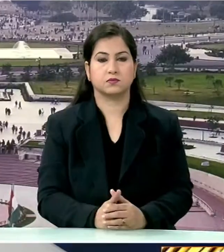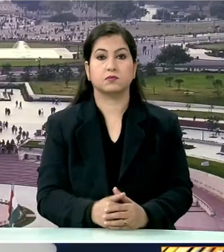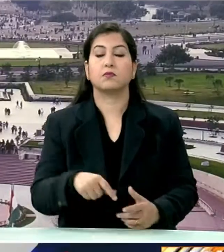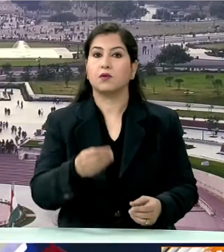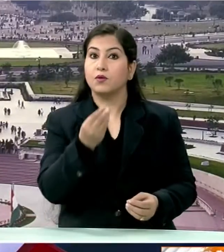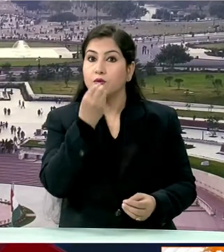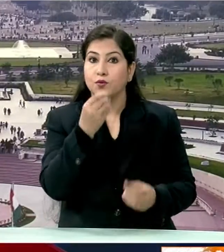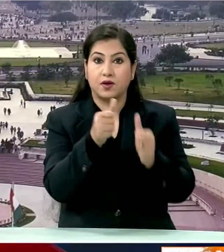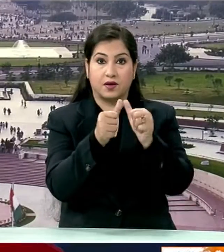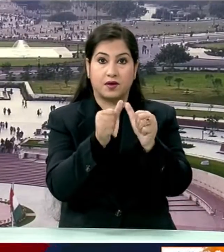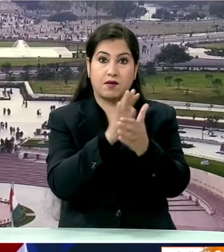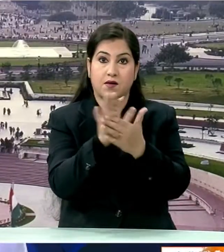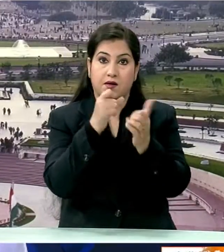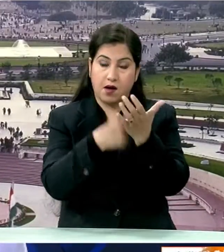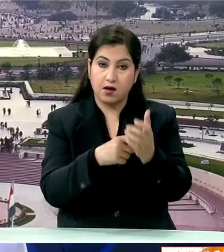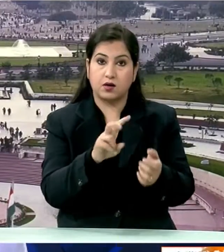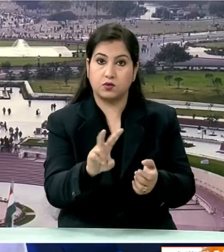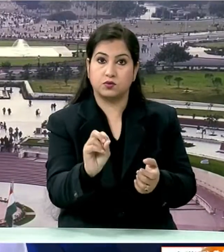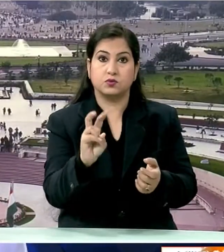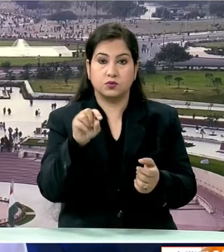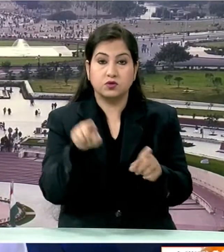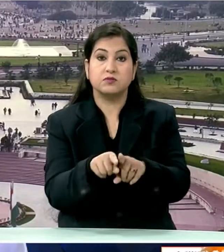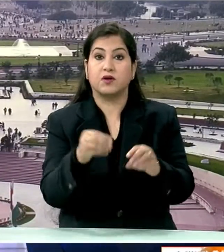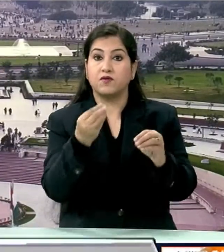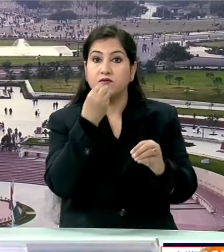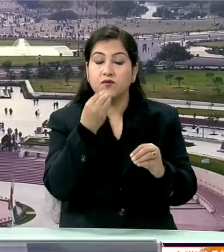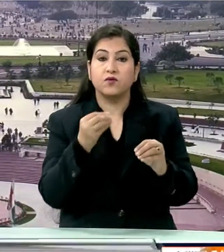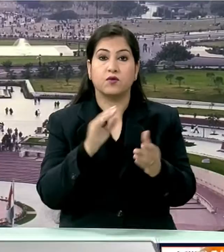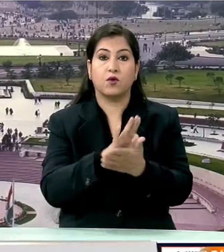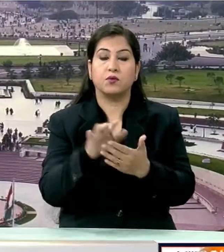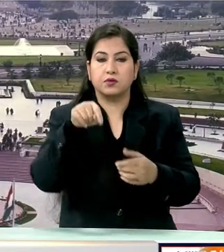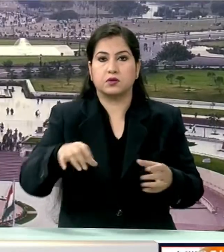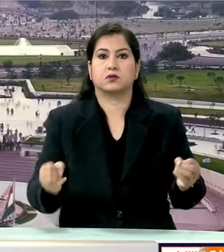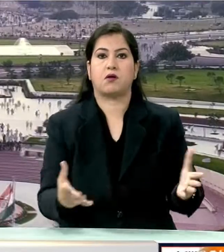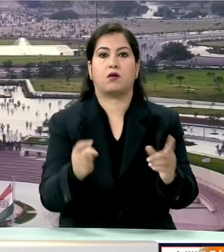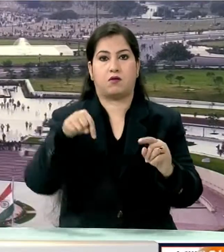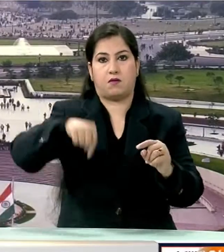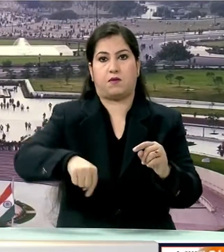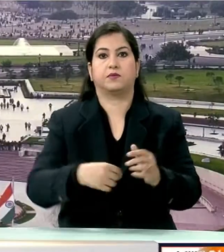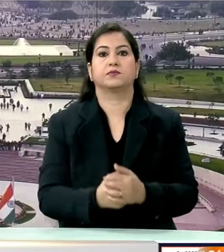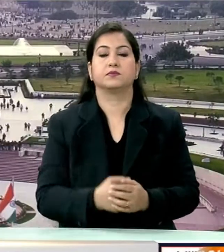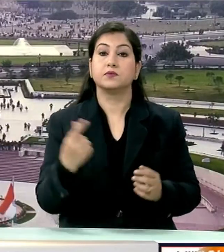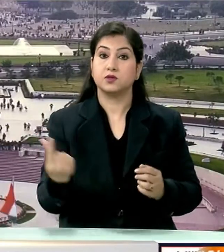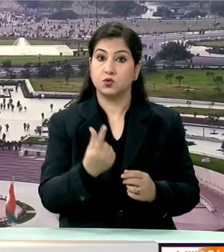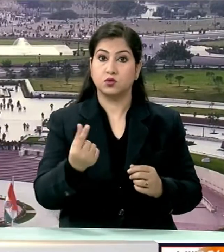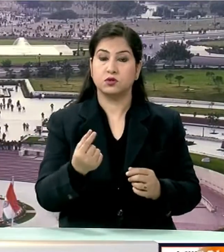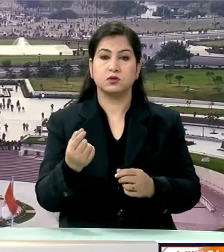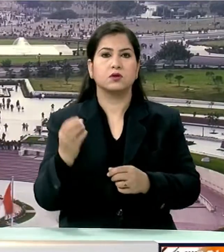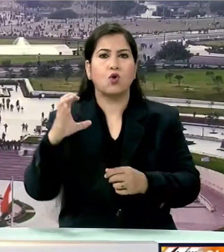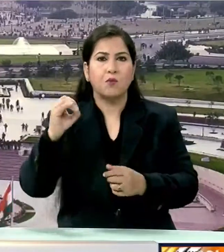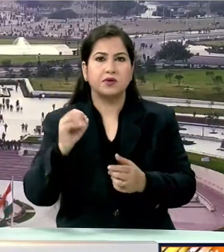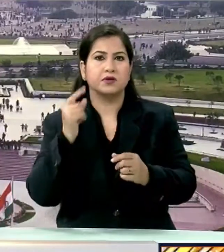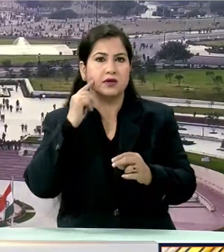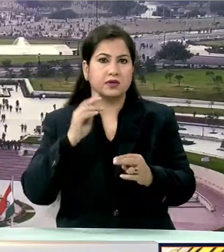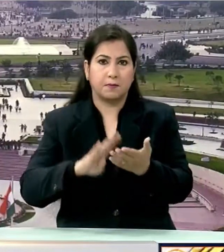AHAR 2020, the International Food and Hospitality Fair, will begin in New Delhi from today. Union Commerce and Industry